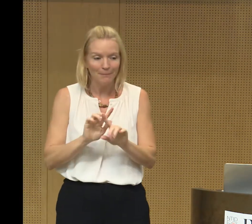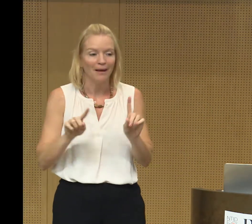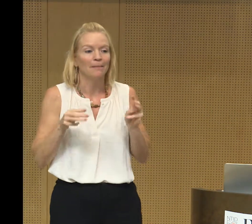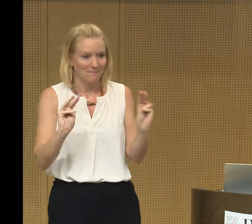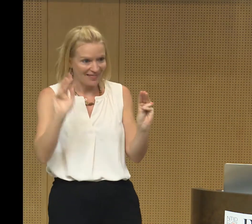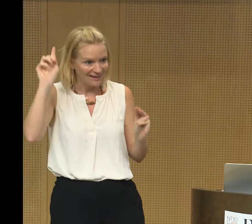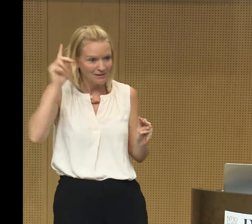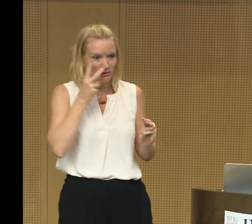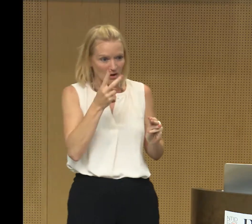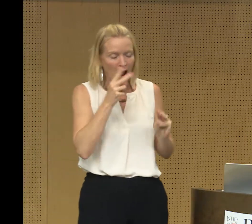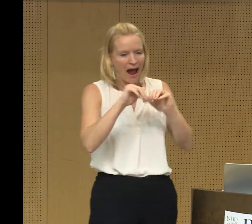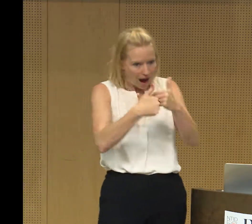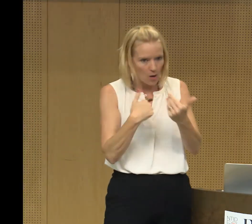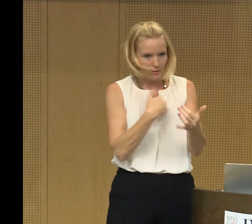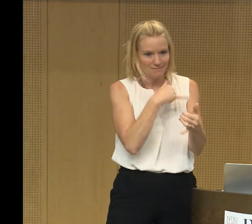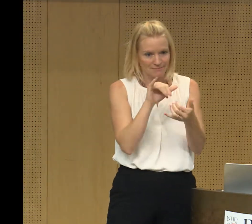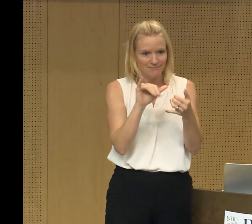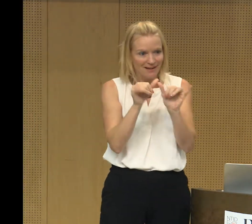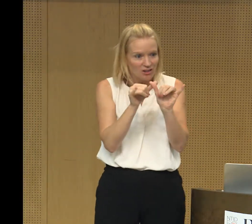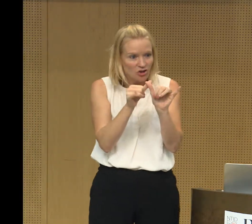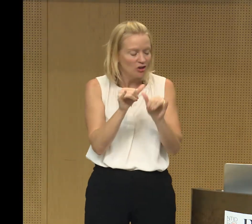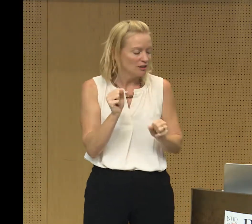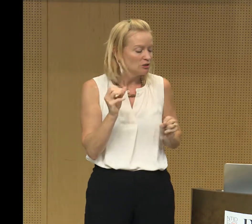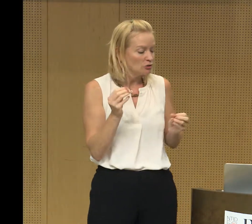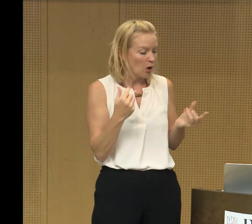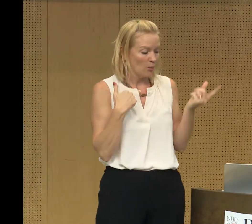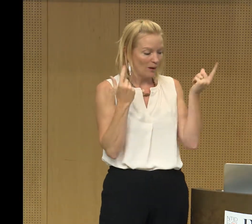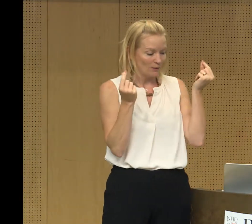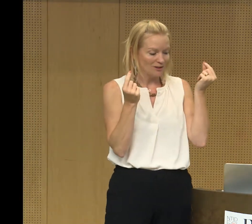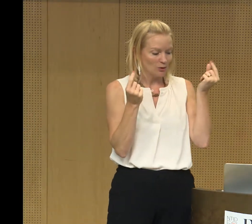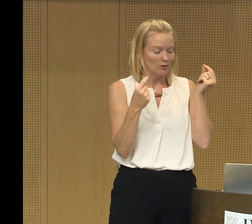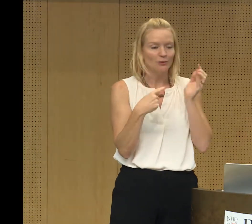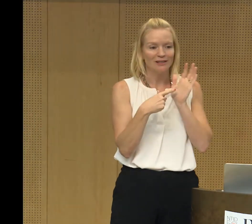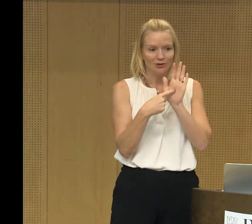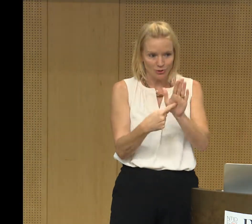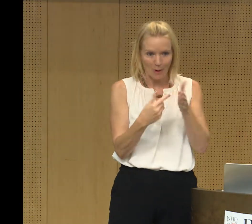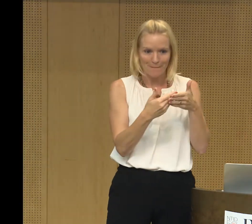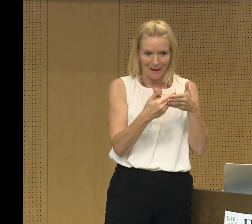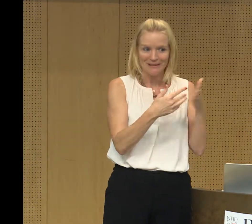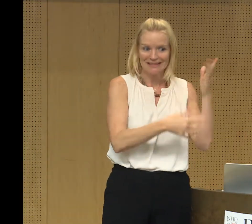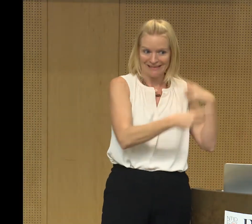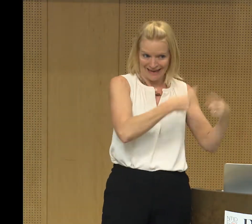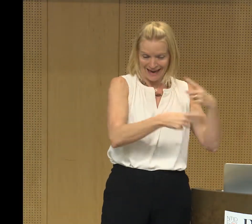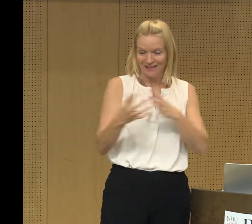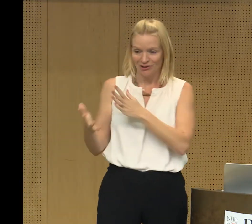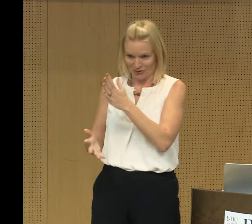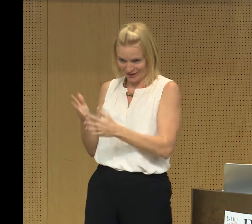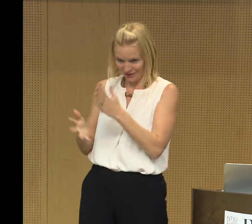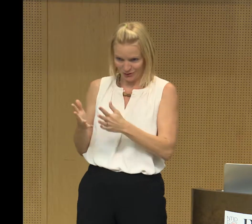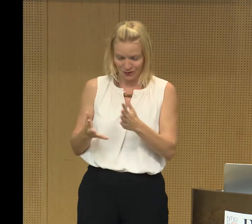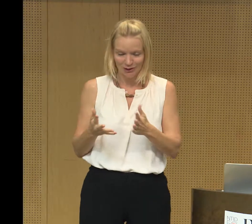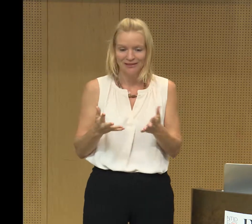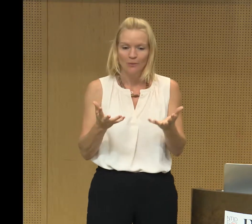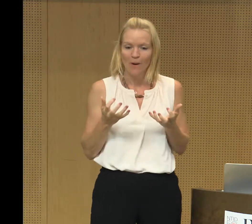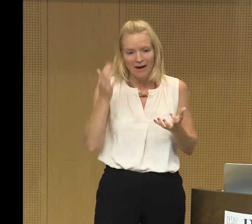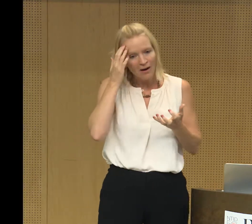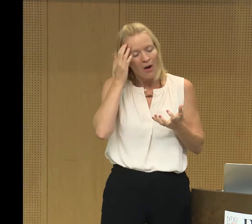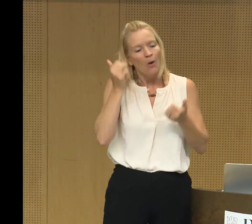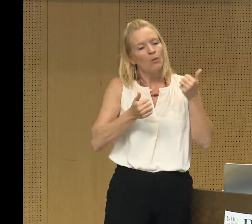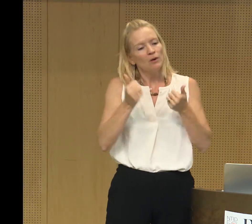We used different videos, but that was just how we measured the baby's eyes. So we showed babies signs as well as gestures,